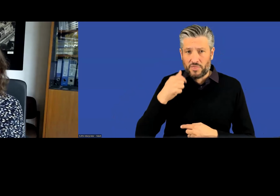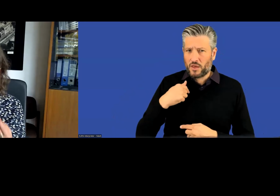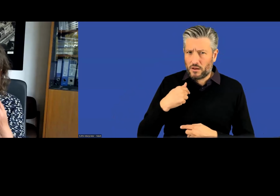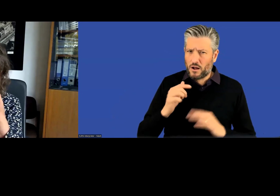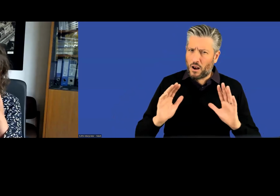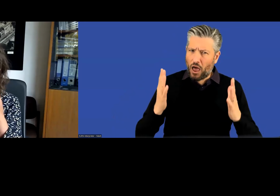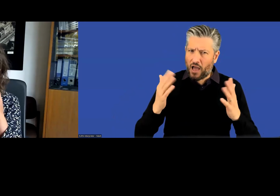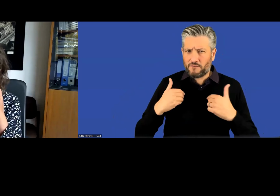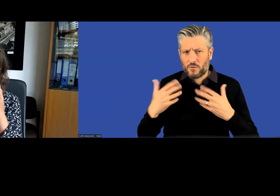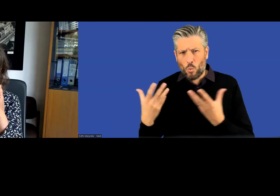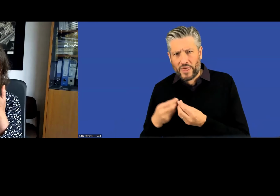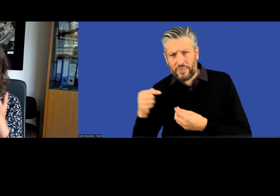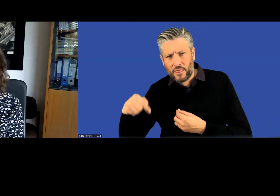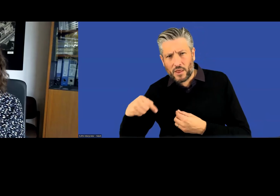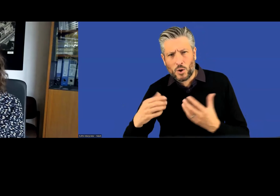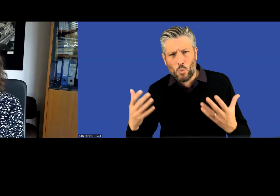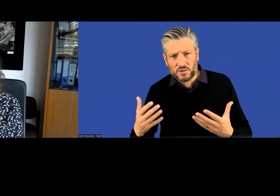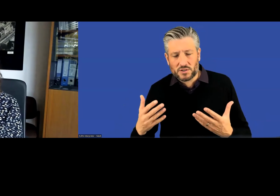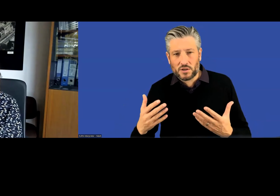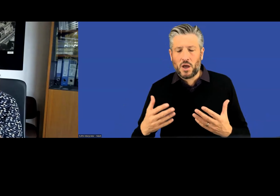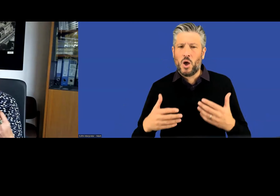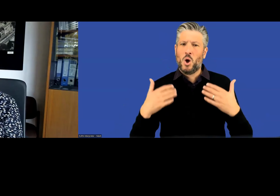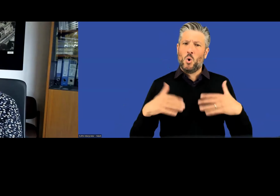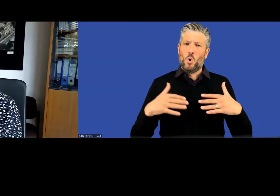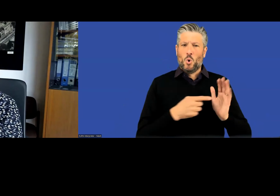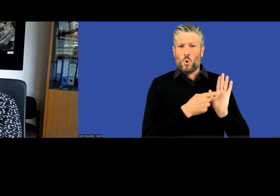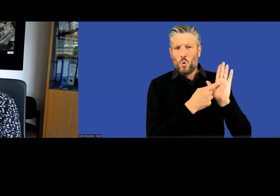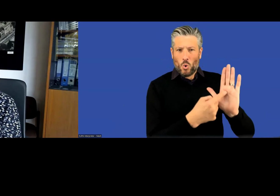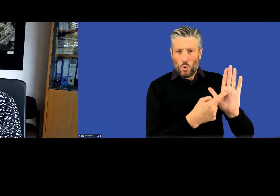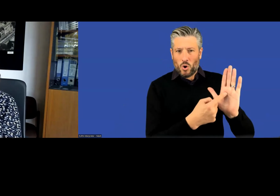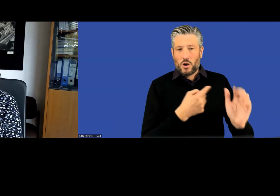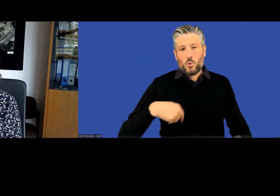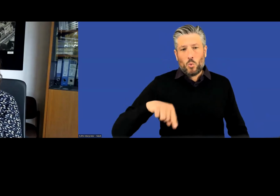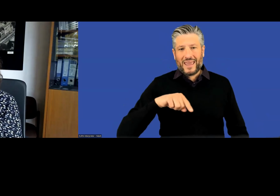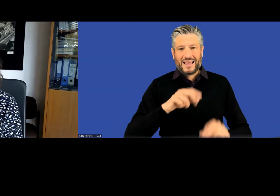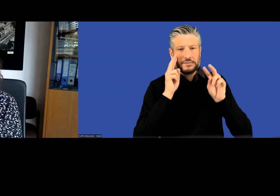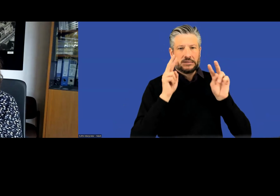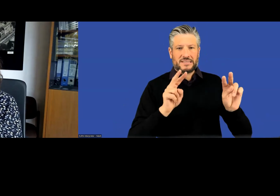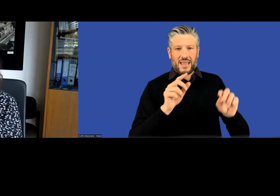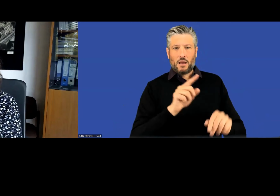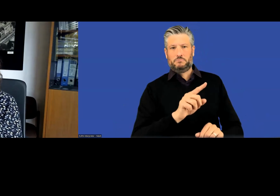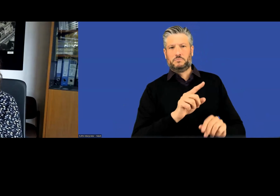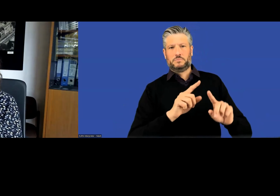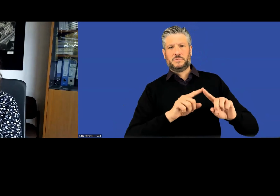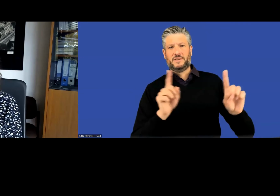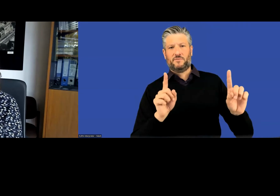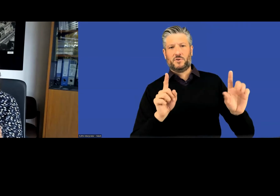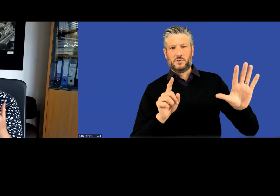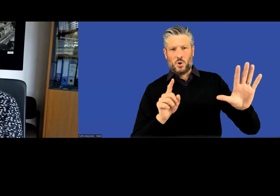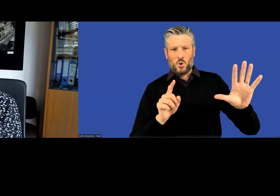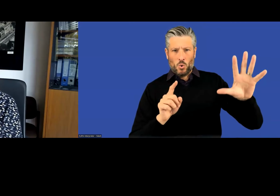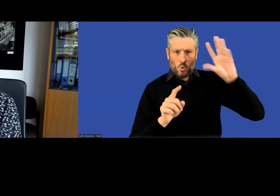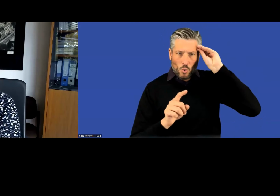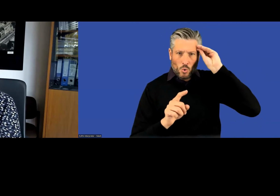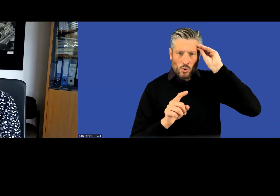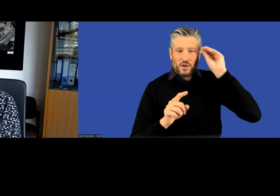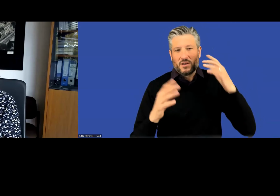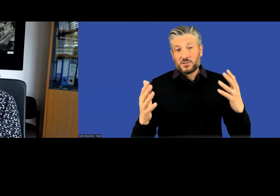who are different. And this is something the Commission seeks support for in its strategy for persons with disabilities,